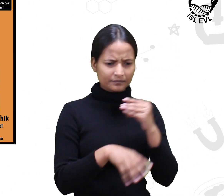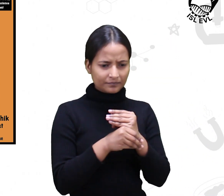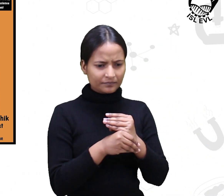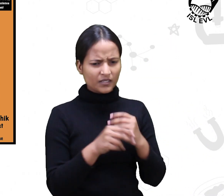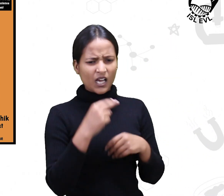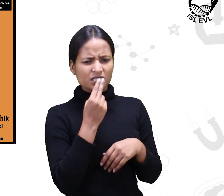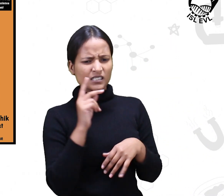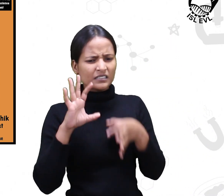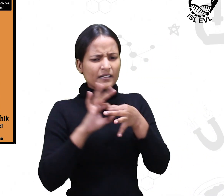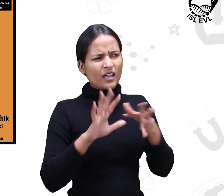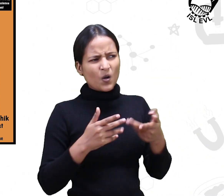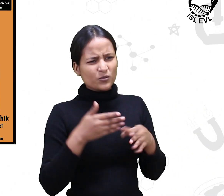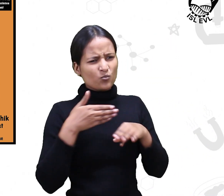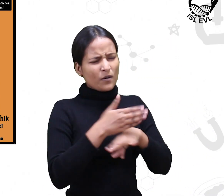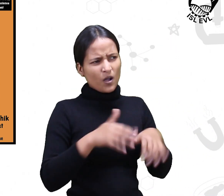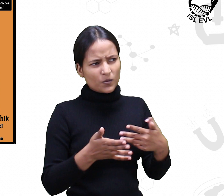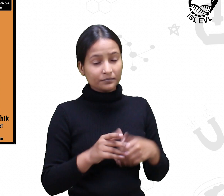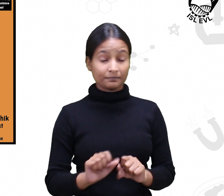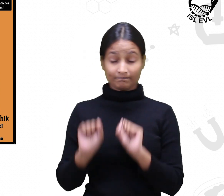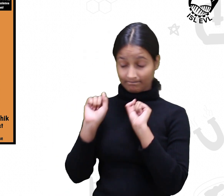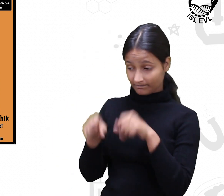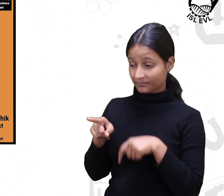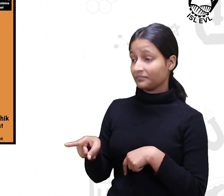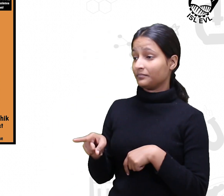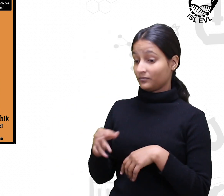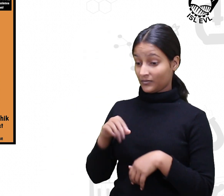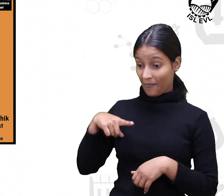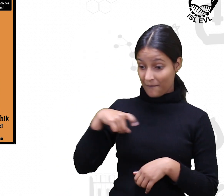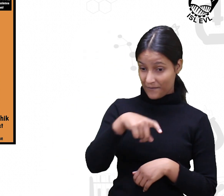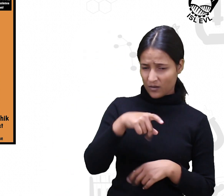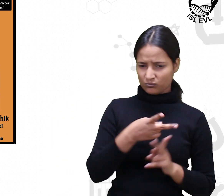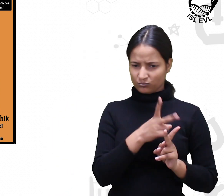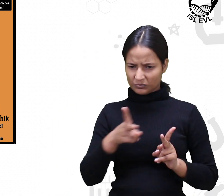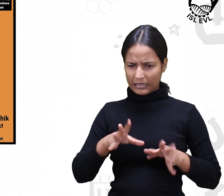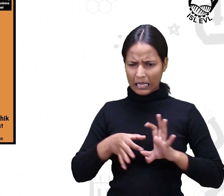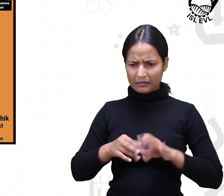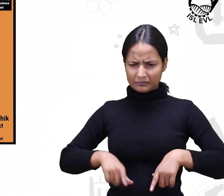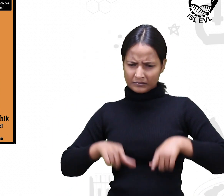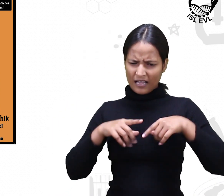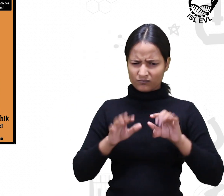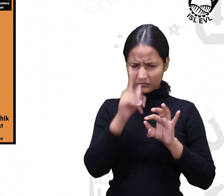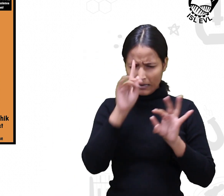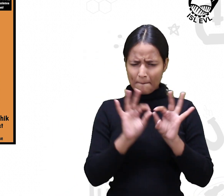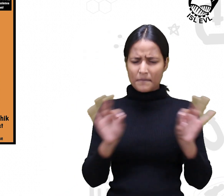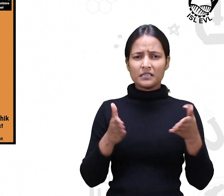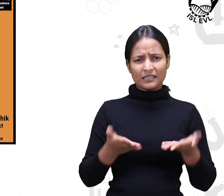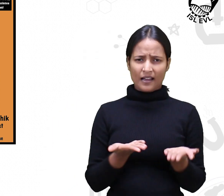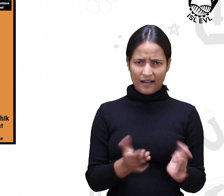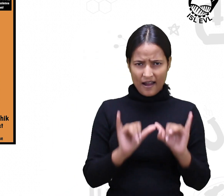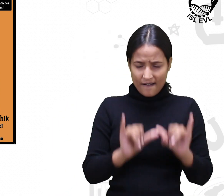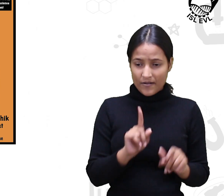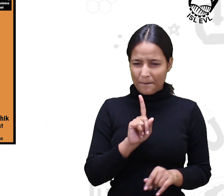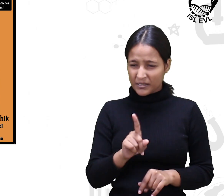So, microbes and biofilms are living peacefully, sharing and caring. But when there's chocolate